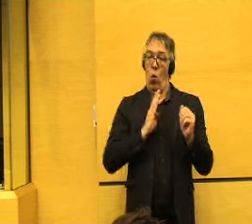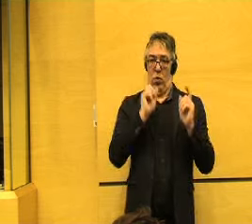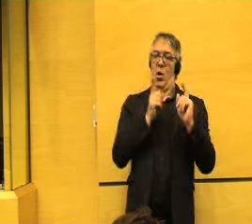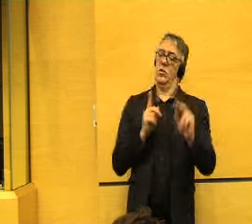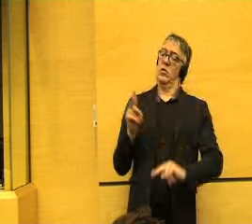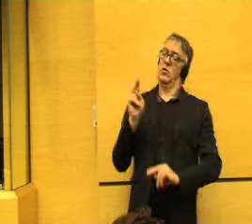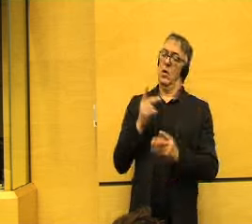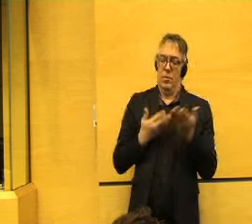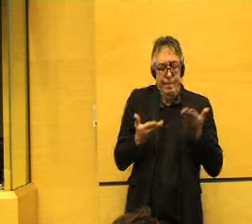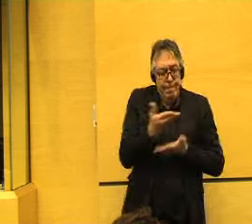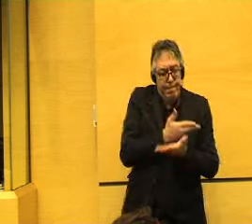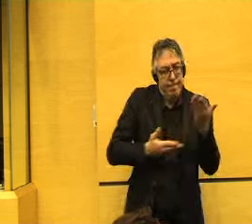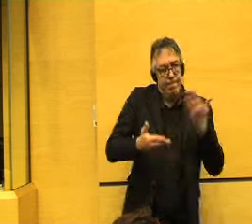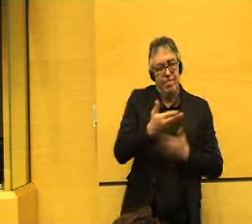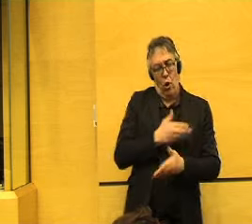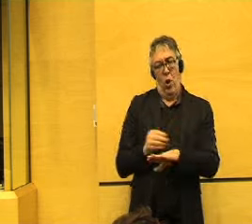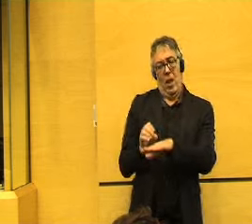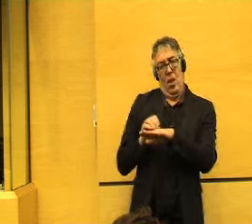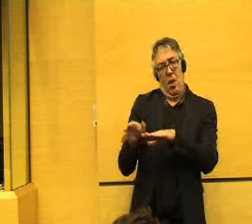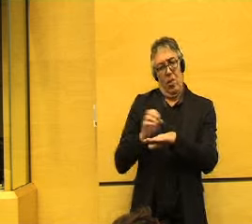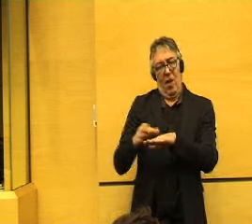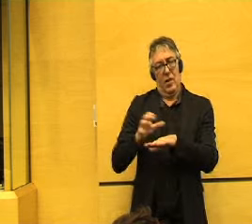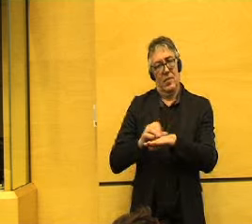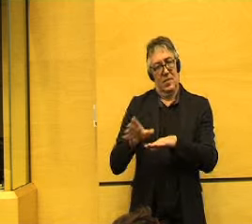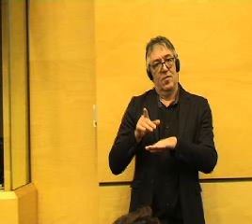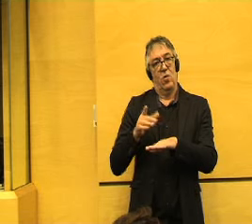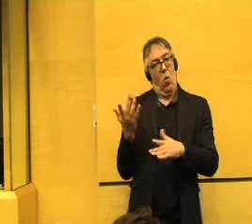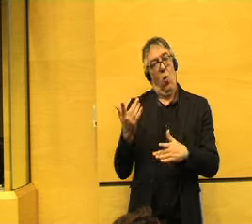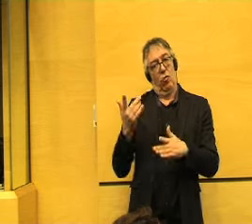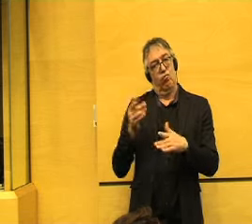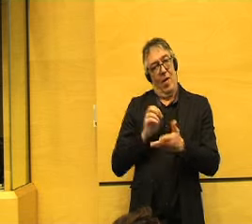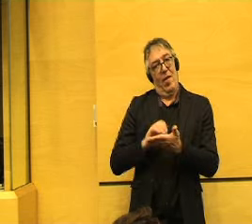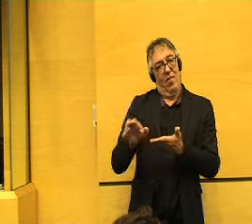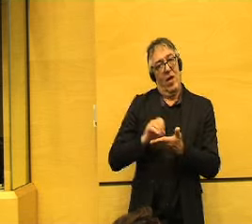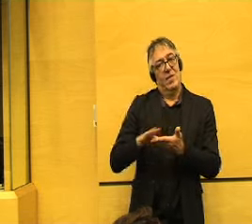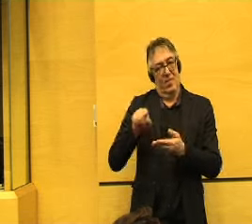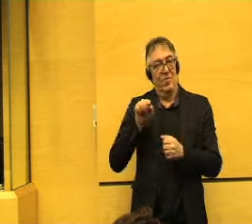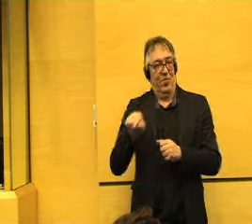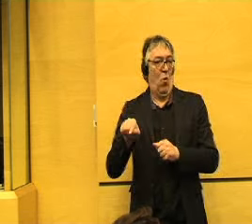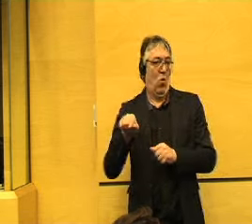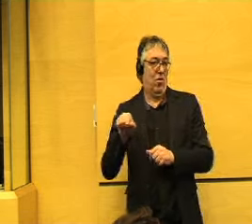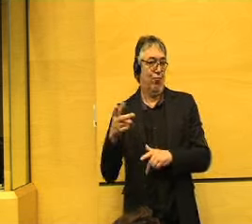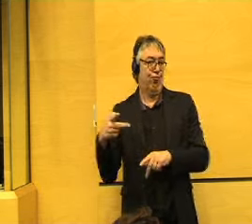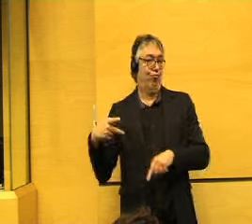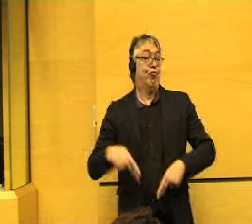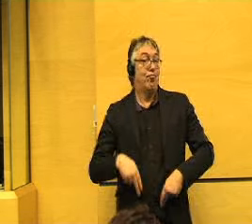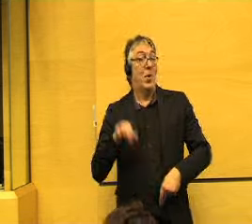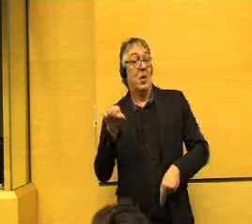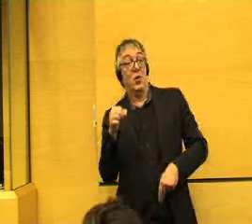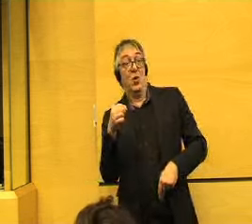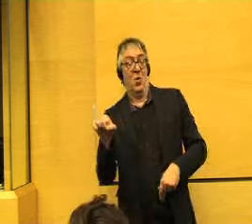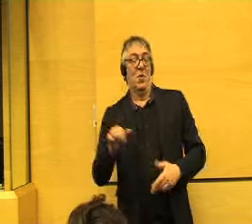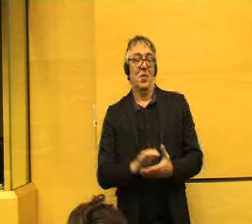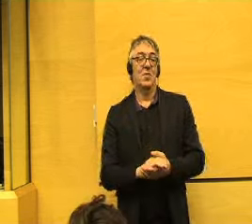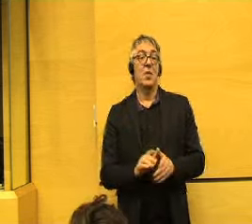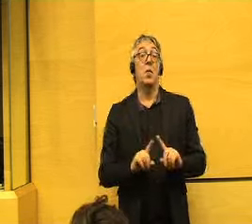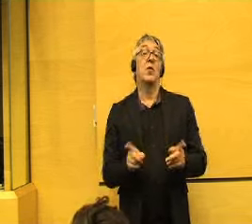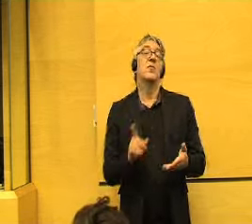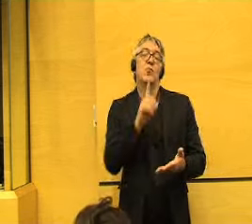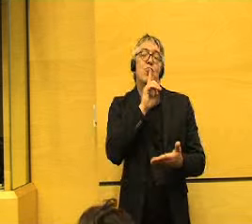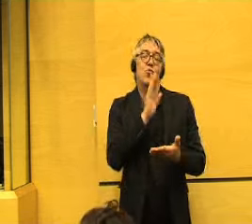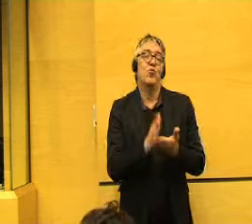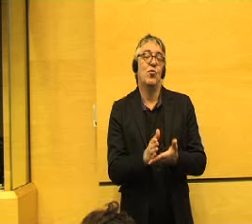give opinions on the treatment. Nevertheless, in actual practice, there are still